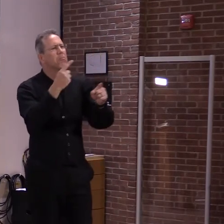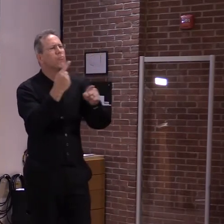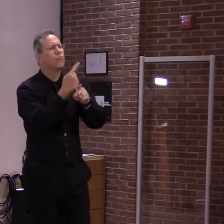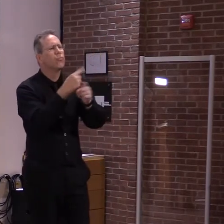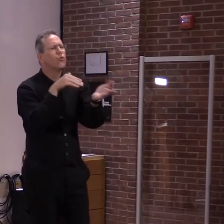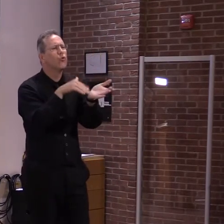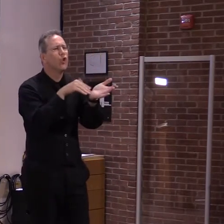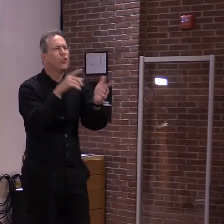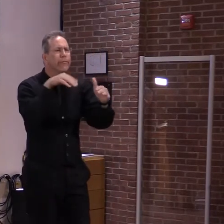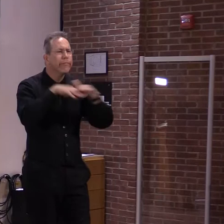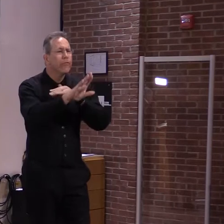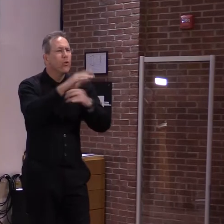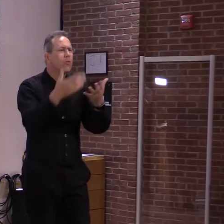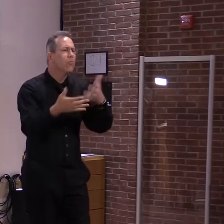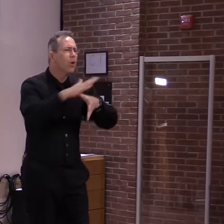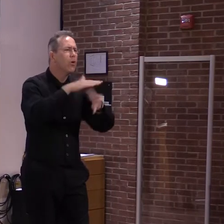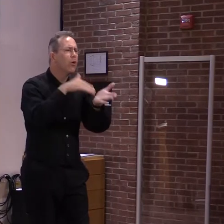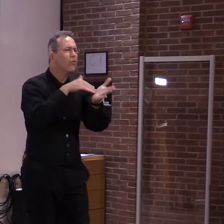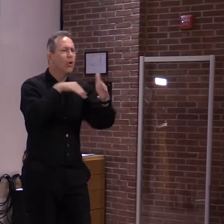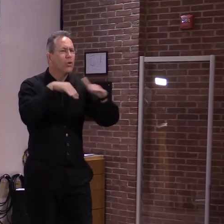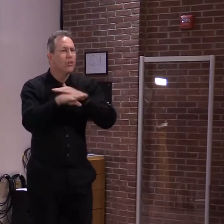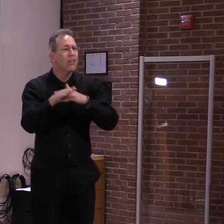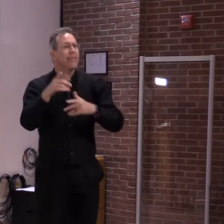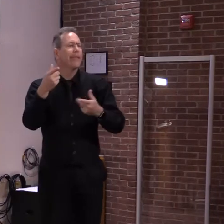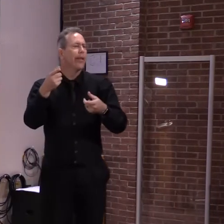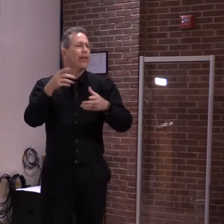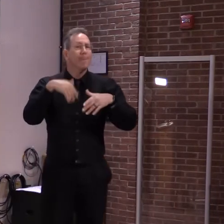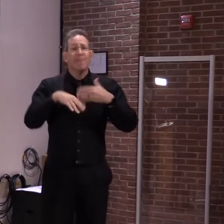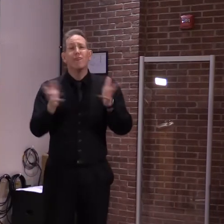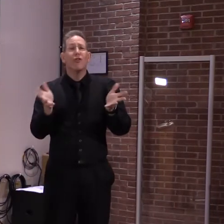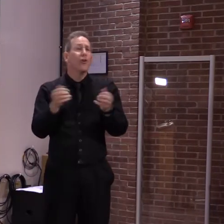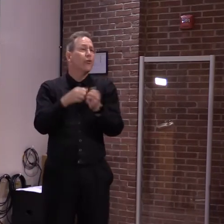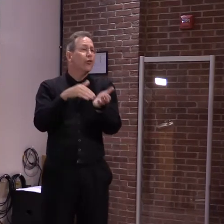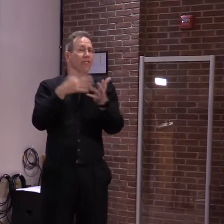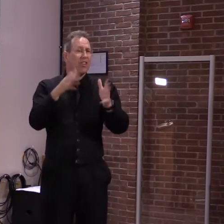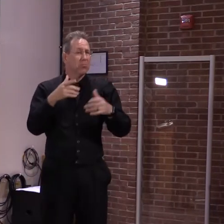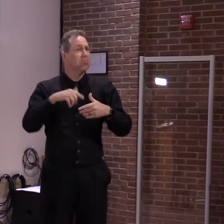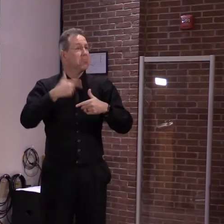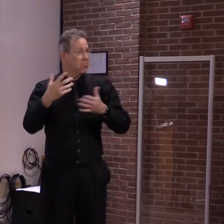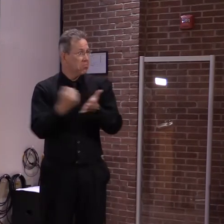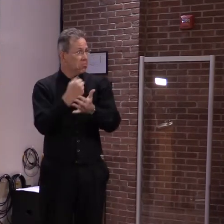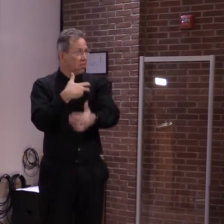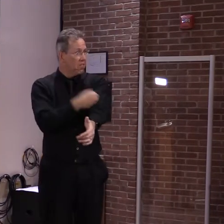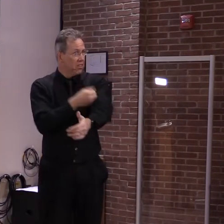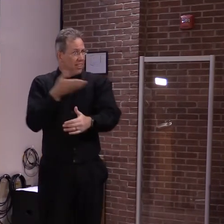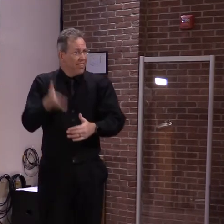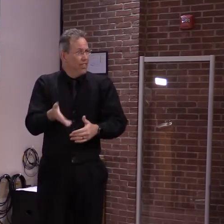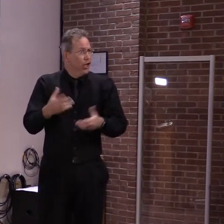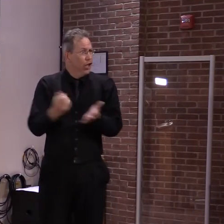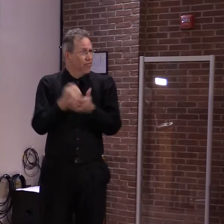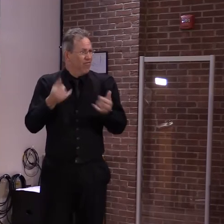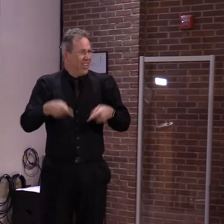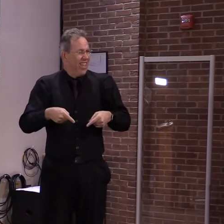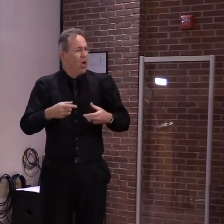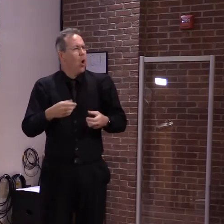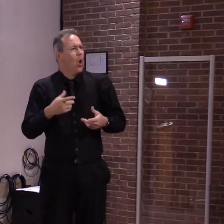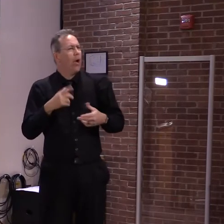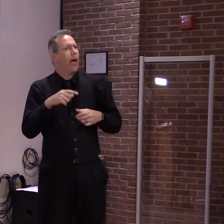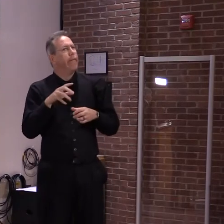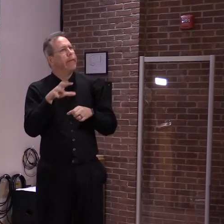kind of wanted to get the vaccine where they were already going to the doctor. Yeah, that's a very good question, and one